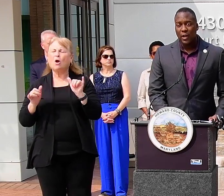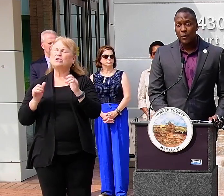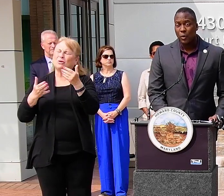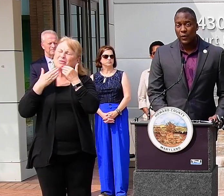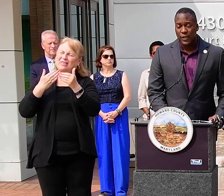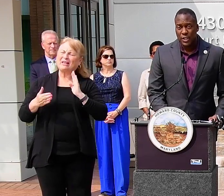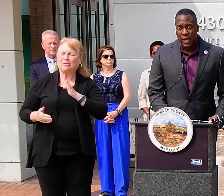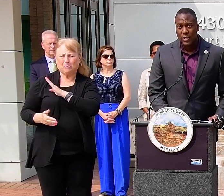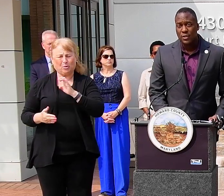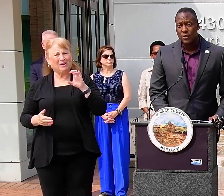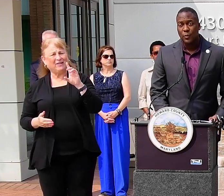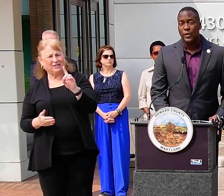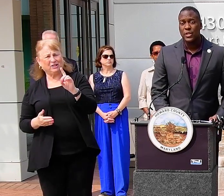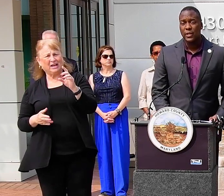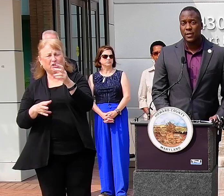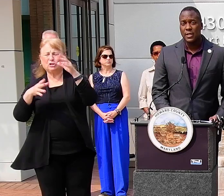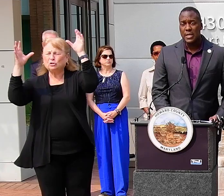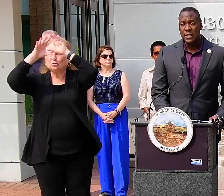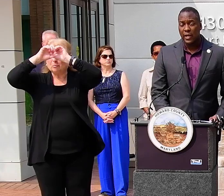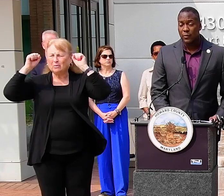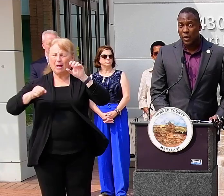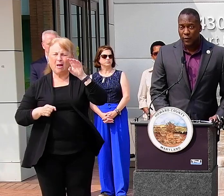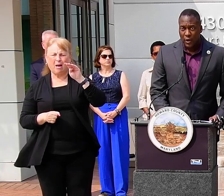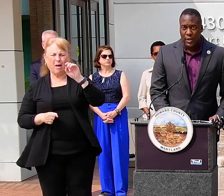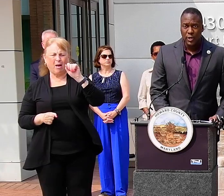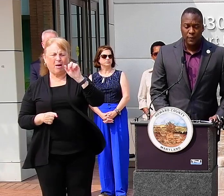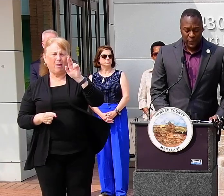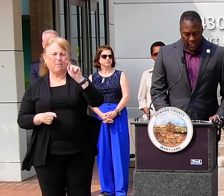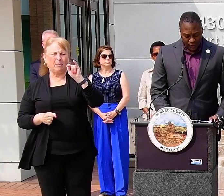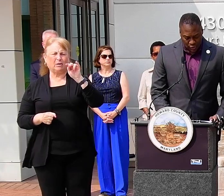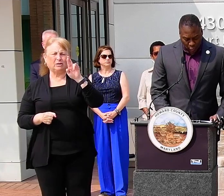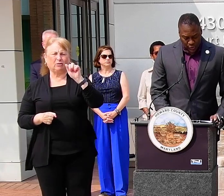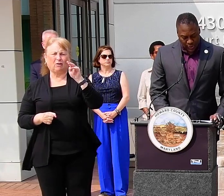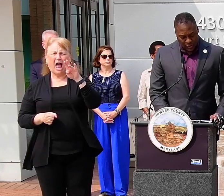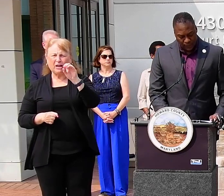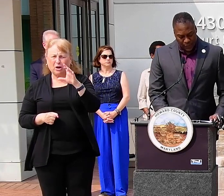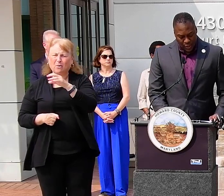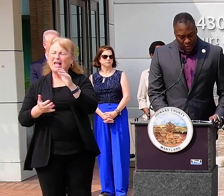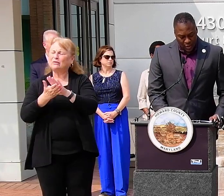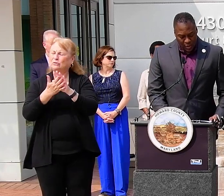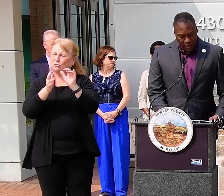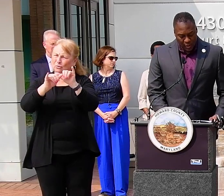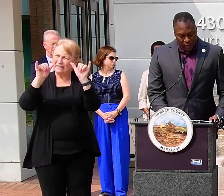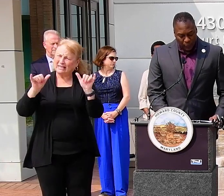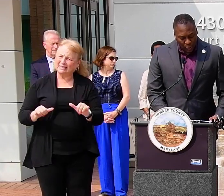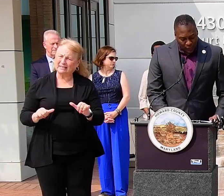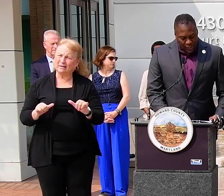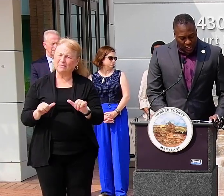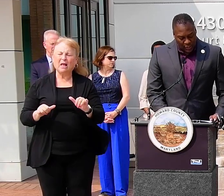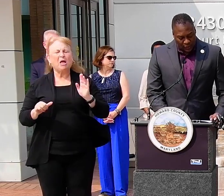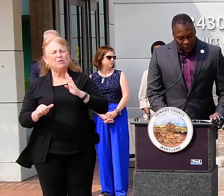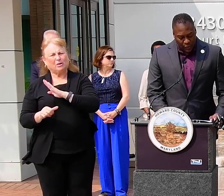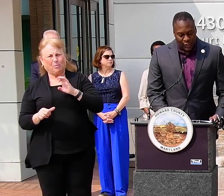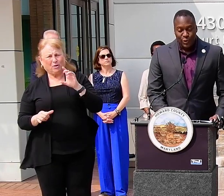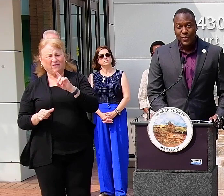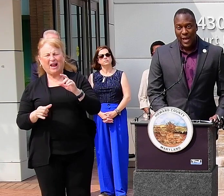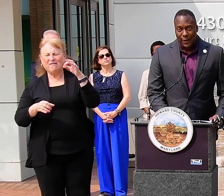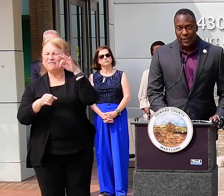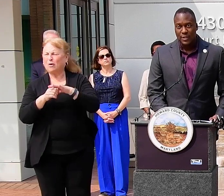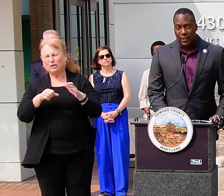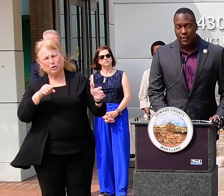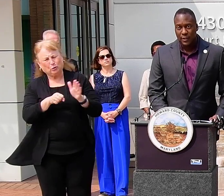want to thank our Board of Education, Superintendent Dr. Martirano, and the school system. The Board of Education